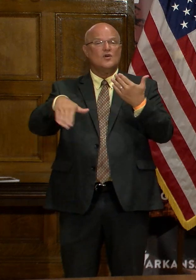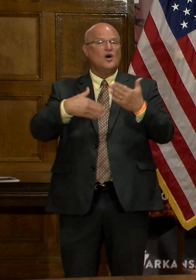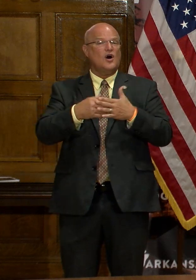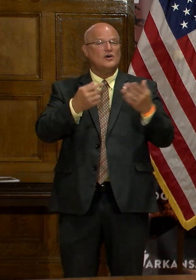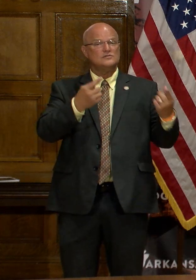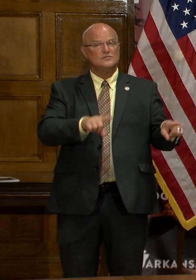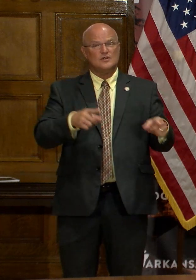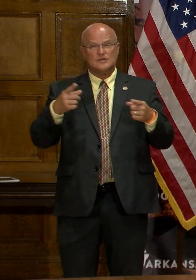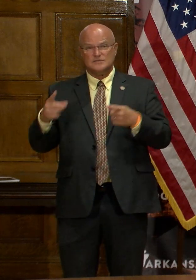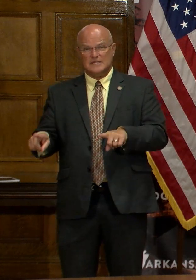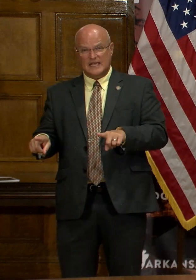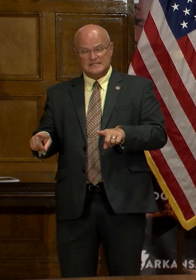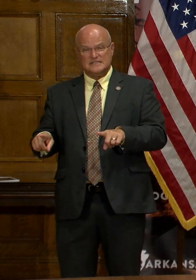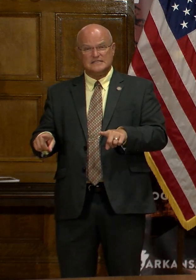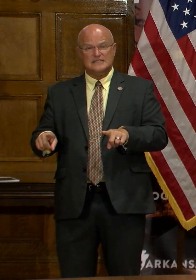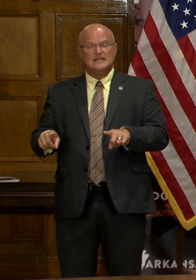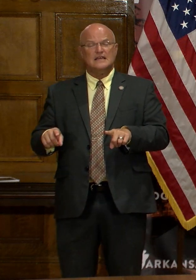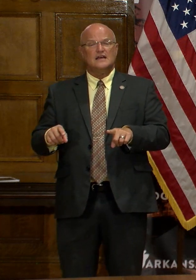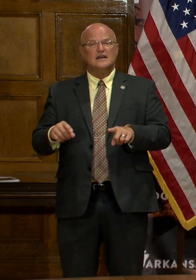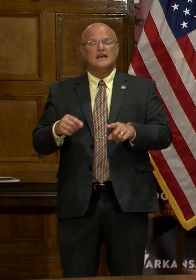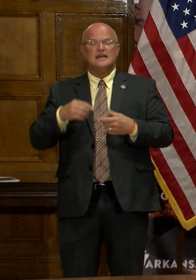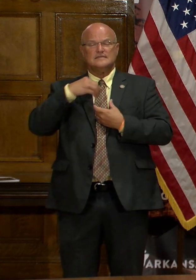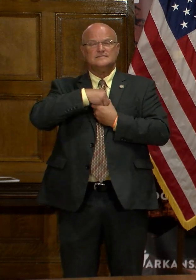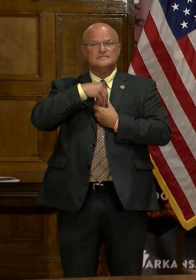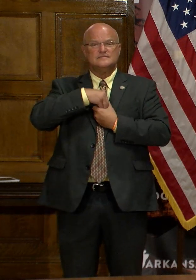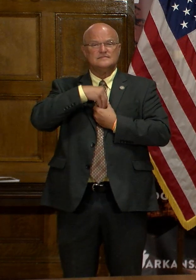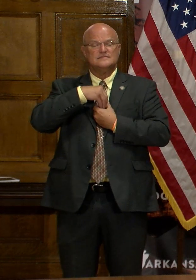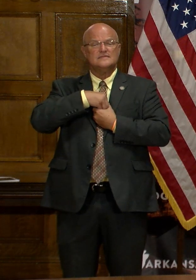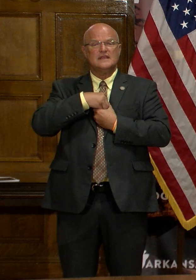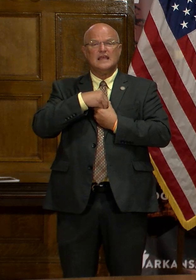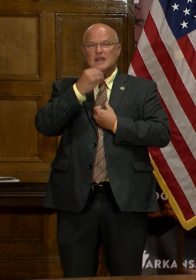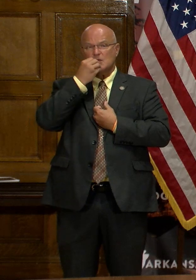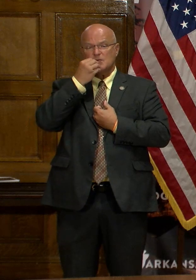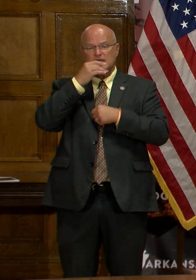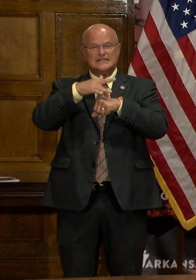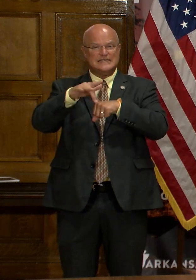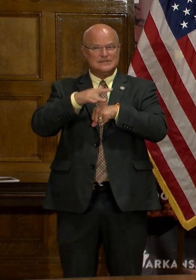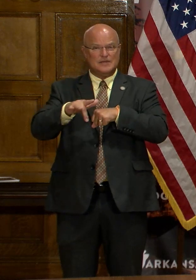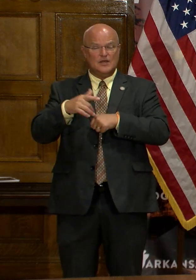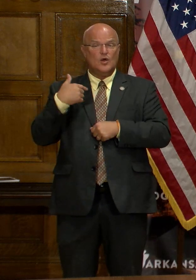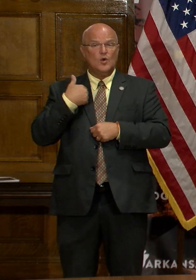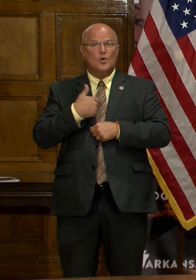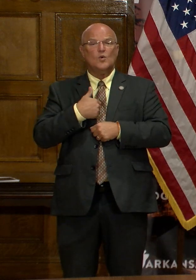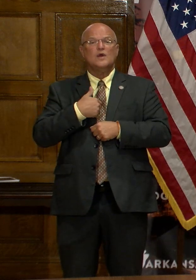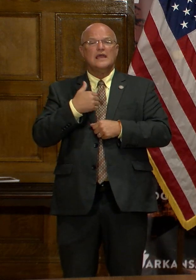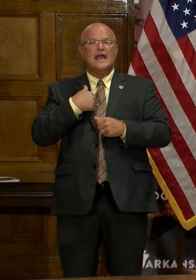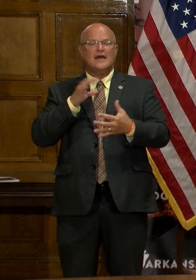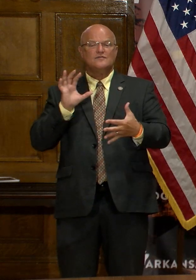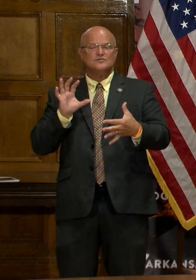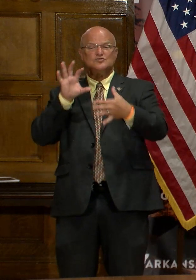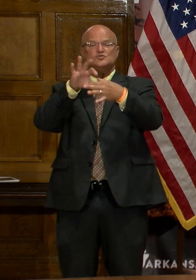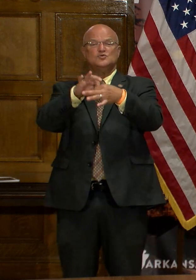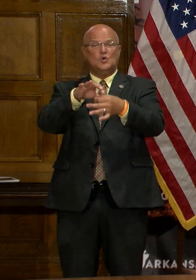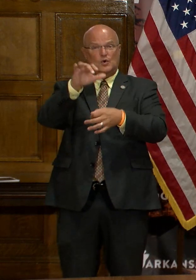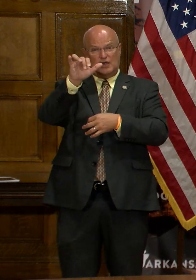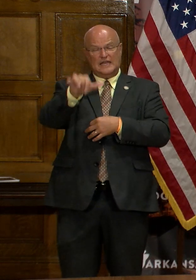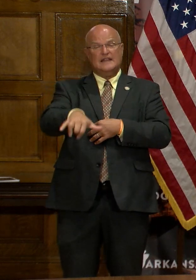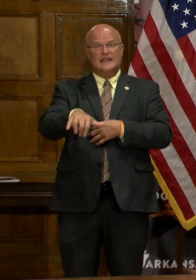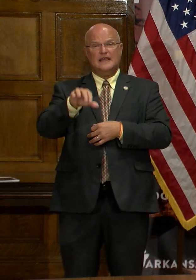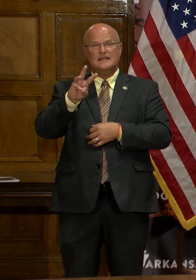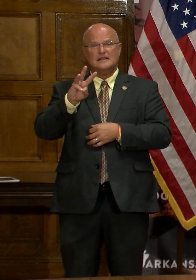circumstances and balance program integrity along with meal accessibility. We have opted into those waivers and will work with